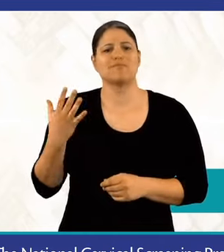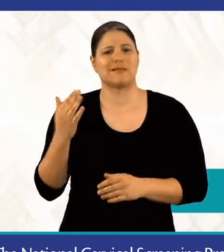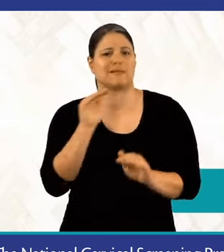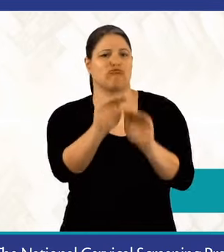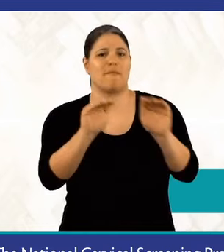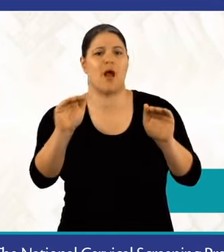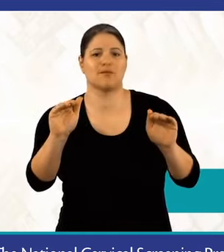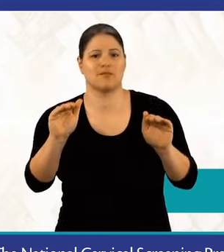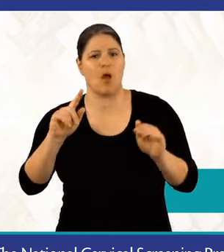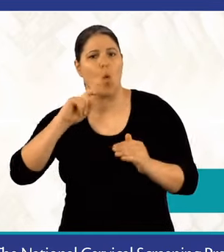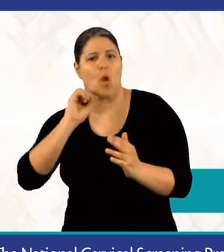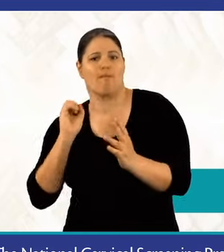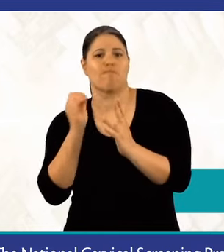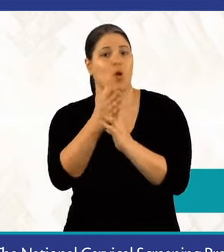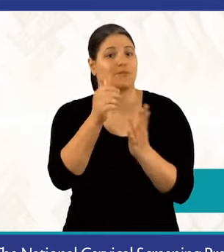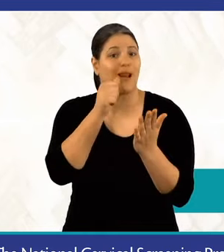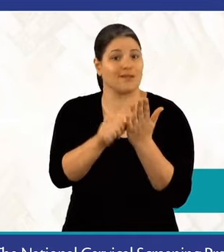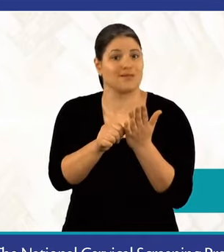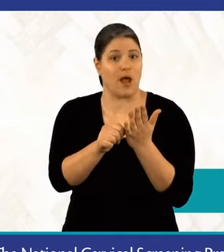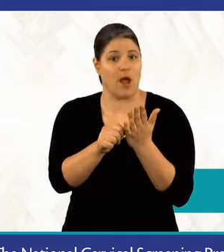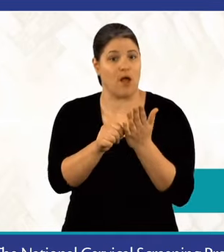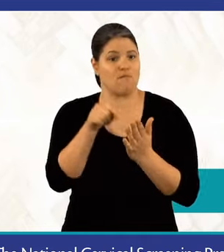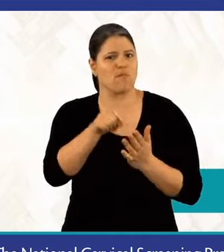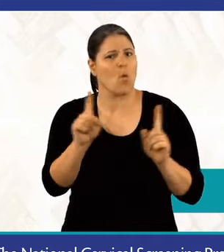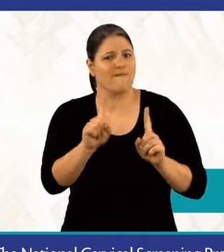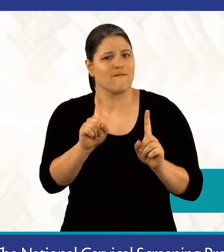Automatic reminder letters when you are overdue for having a cervical smear test.